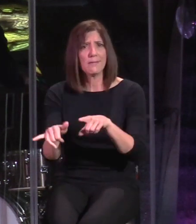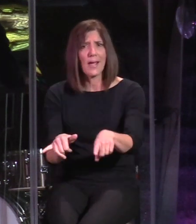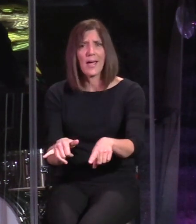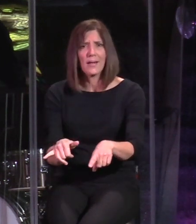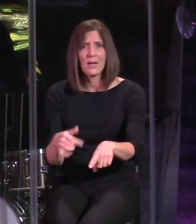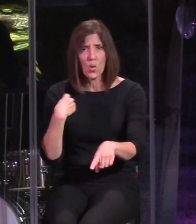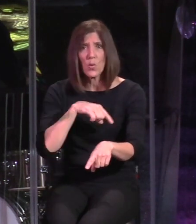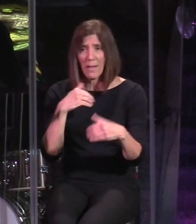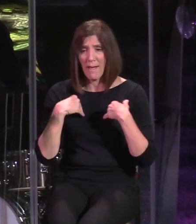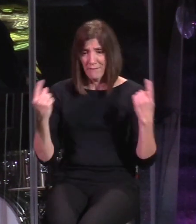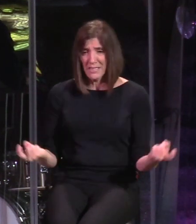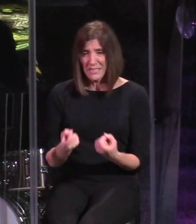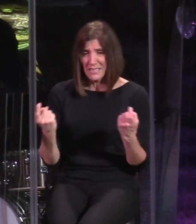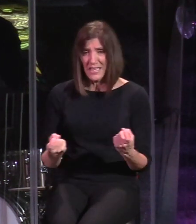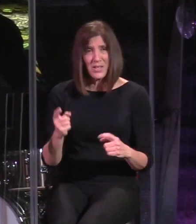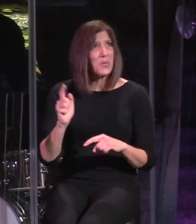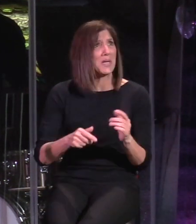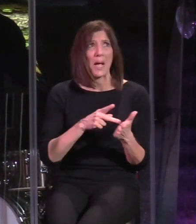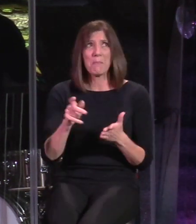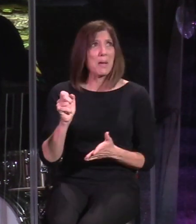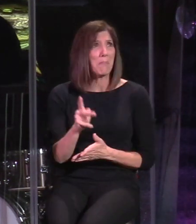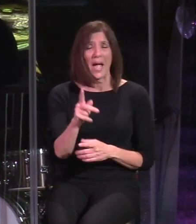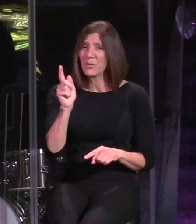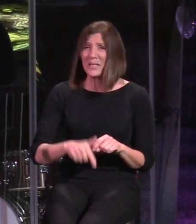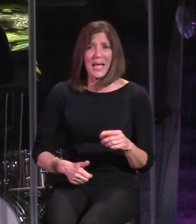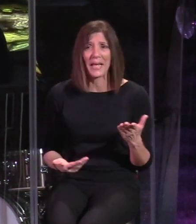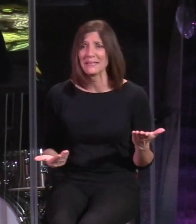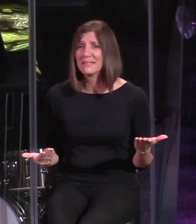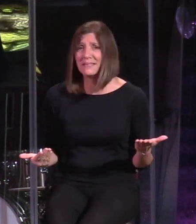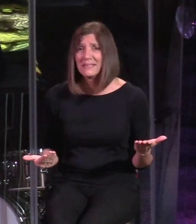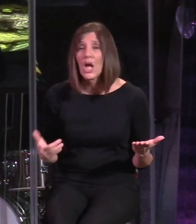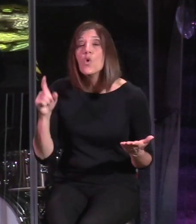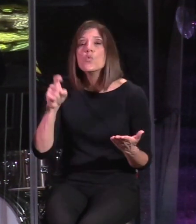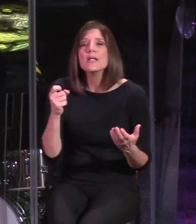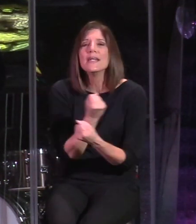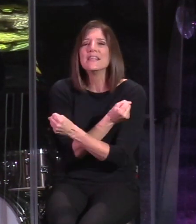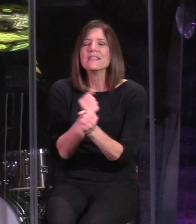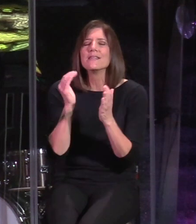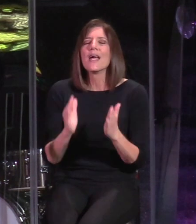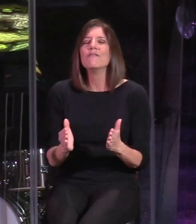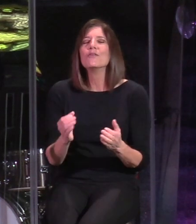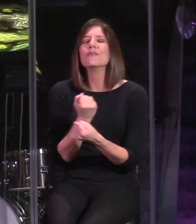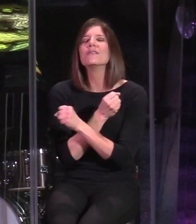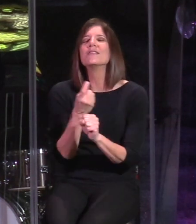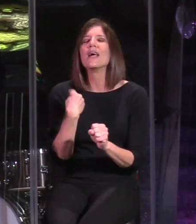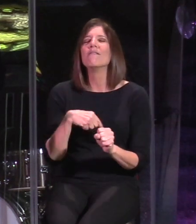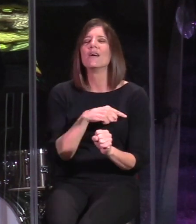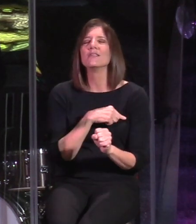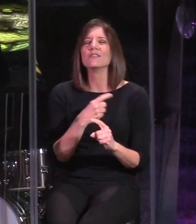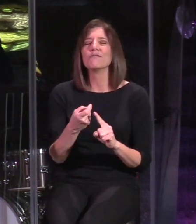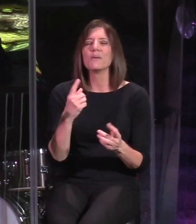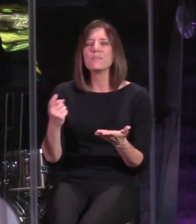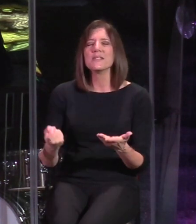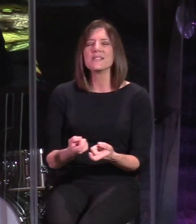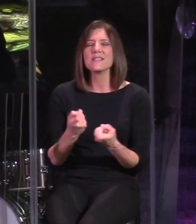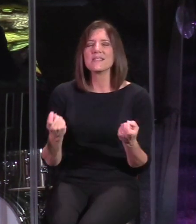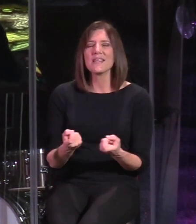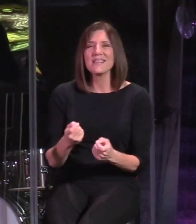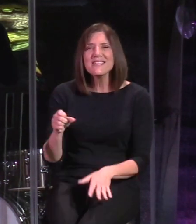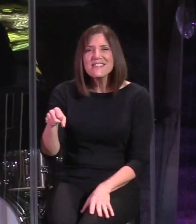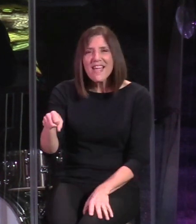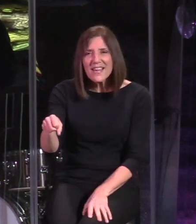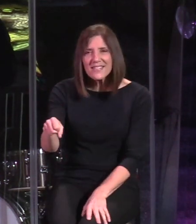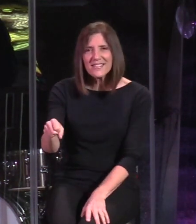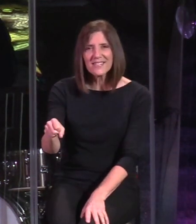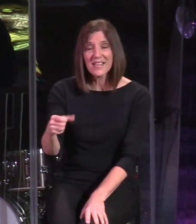need a Savior, one who could rescue us from the penalty of our sin. And thankfully, we